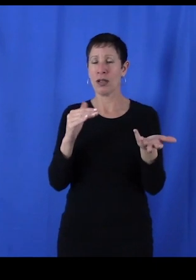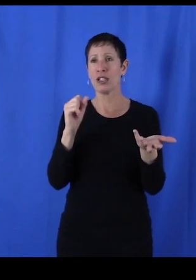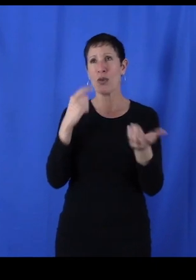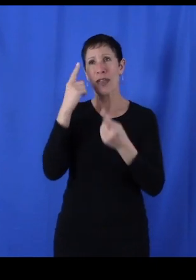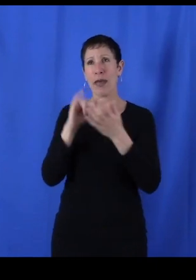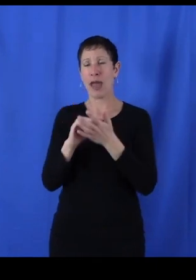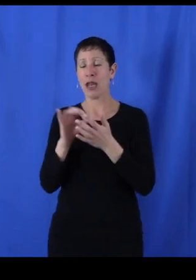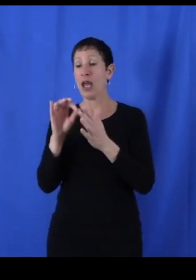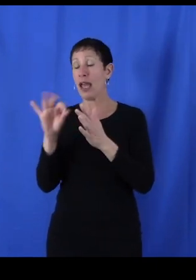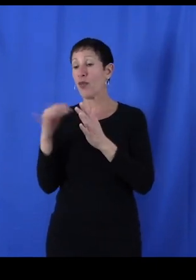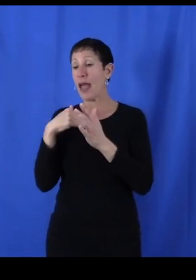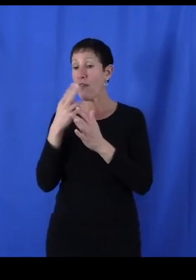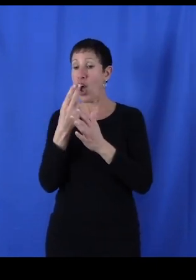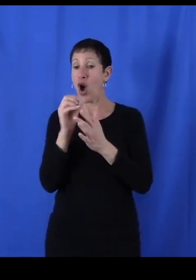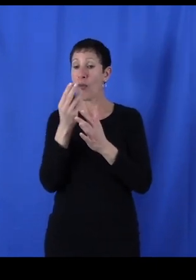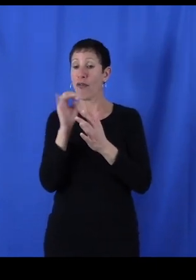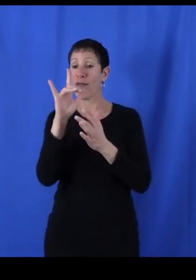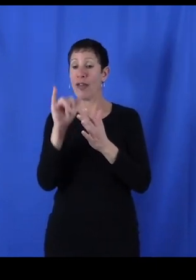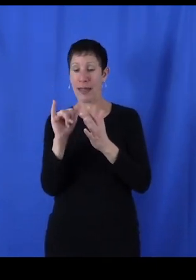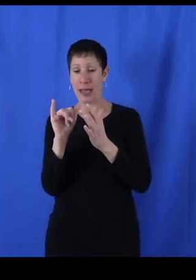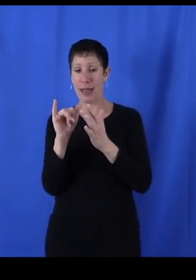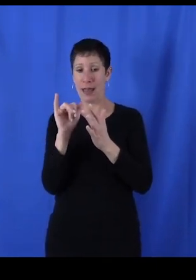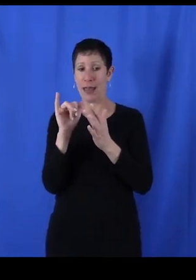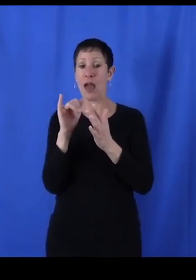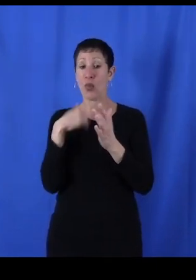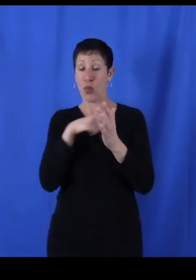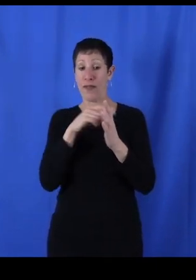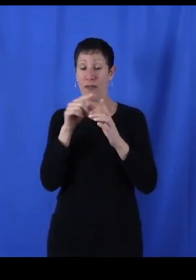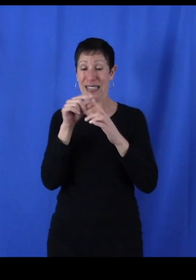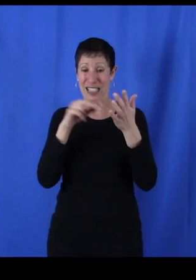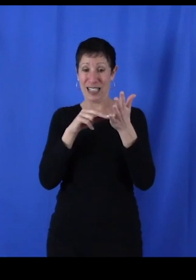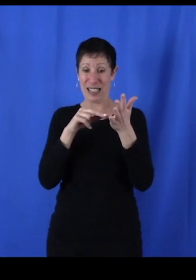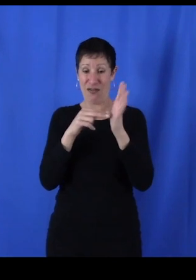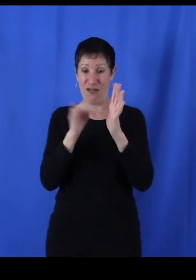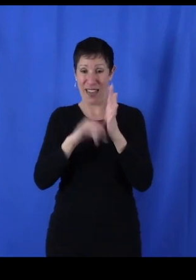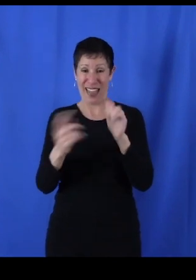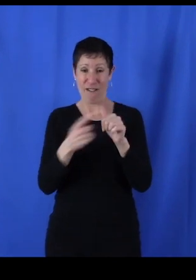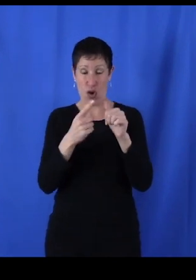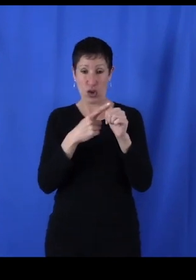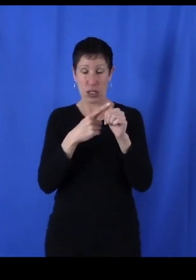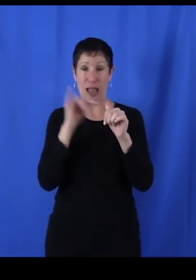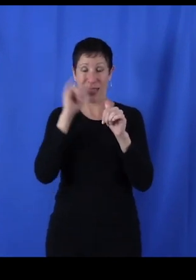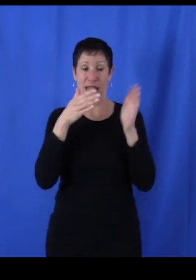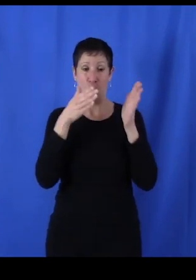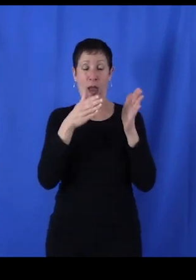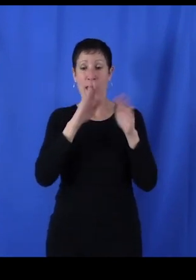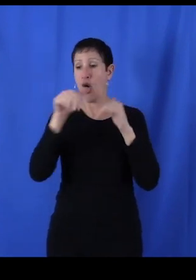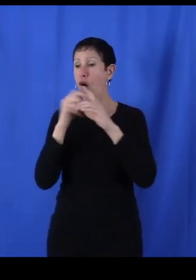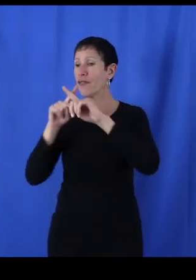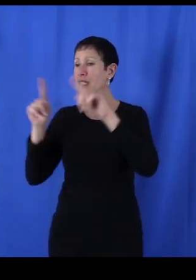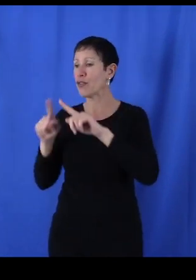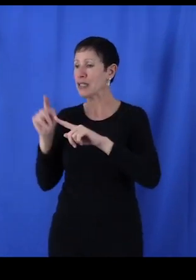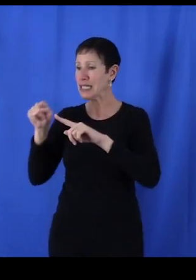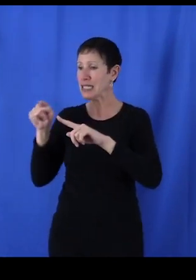defining homophily first, and in that way, you link all differences together in this other